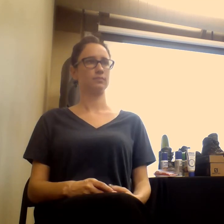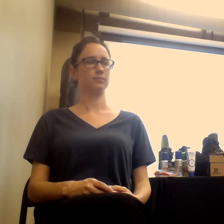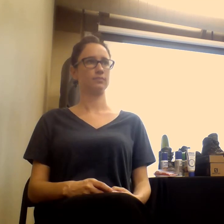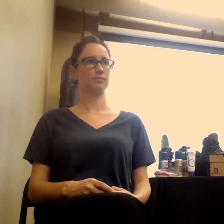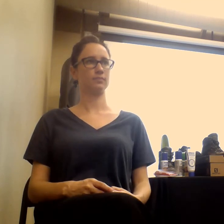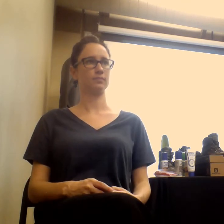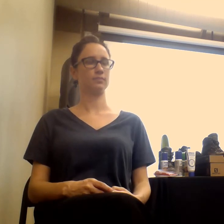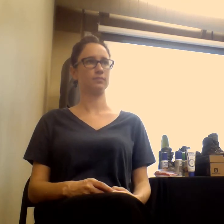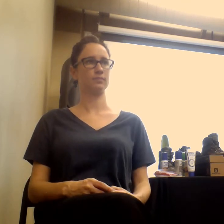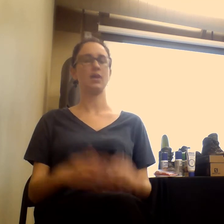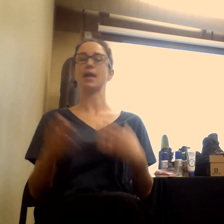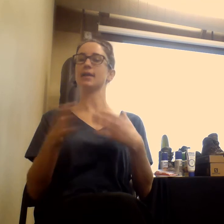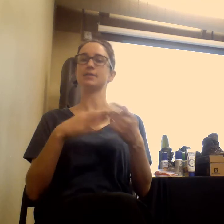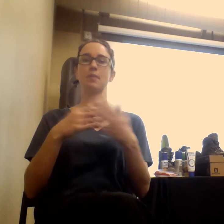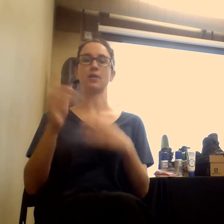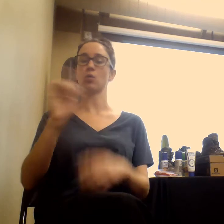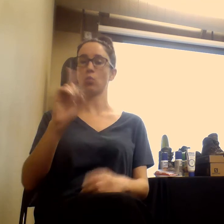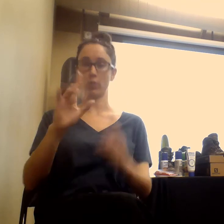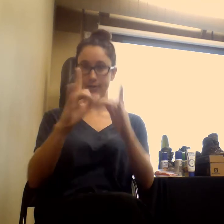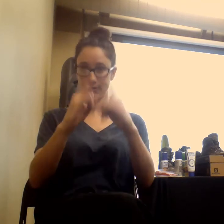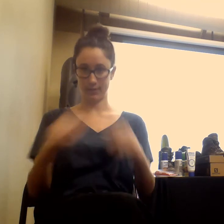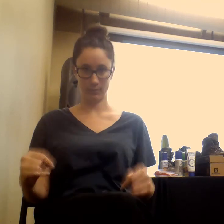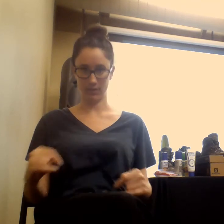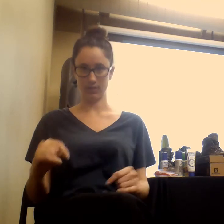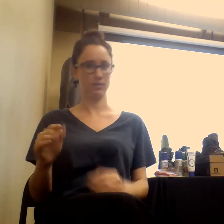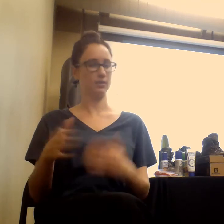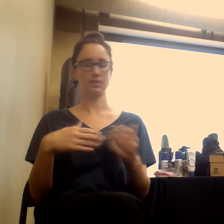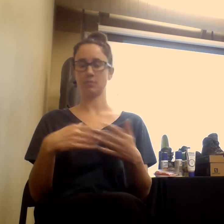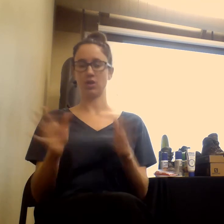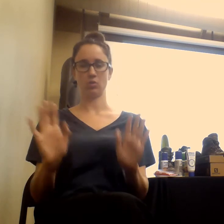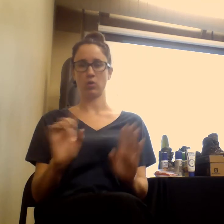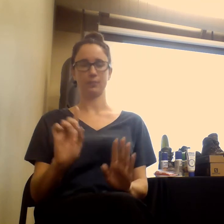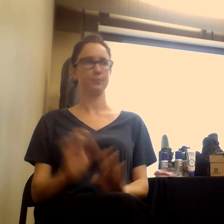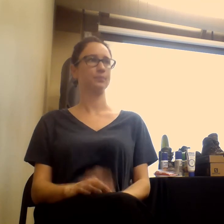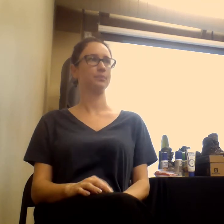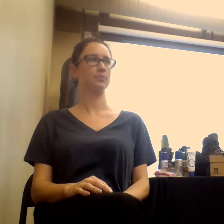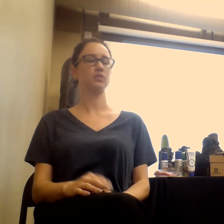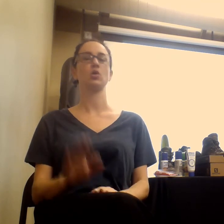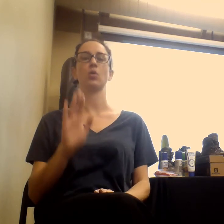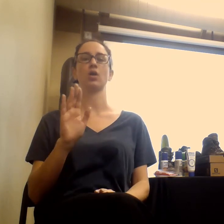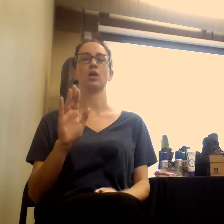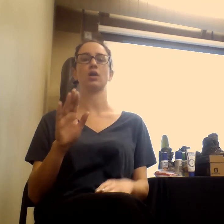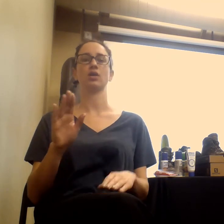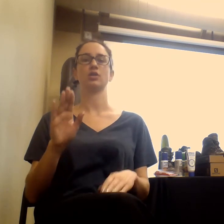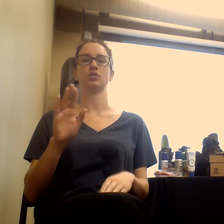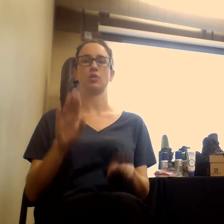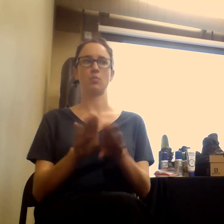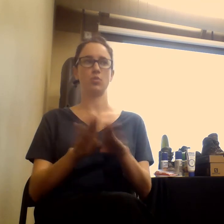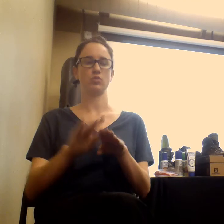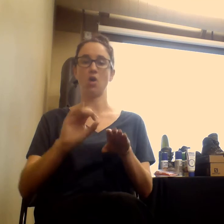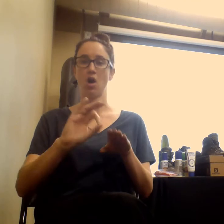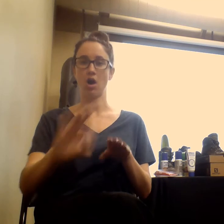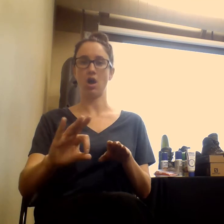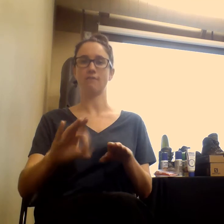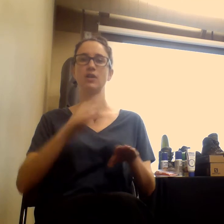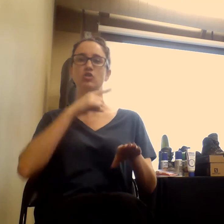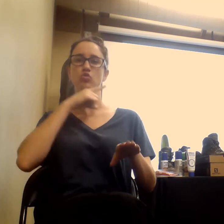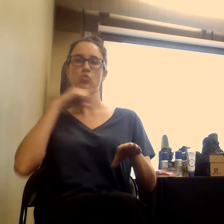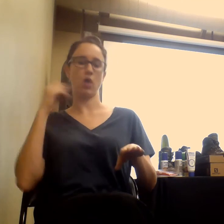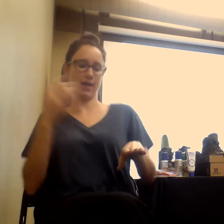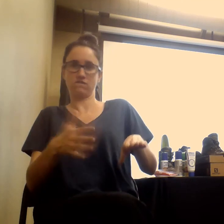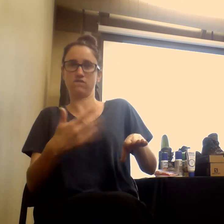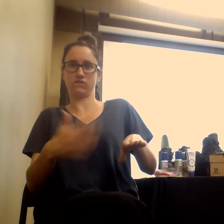anything off, if you are going to take your shoes off, let your feet dry completely. Once your feet are dry, have a 3rd